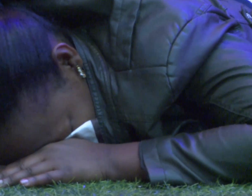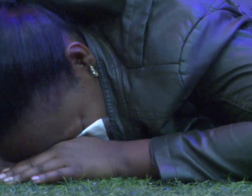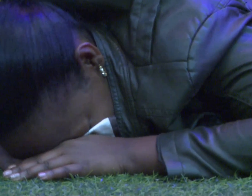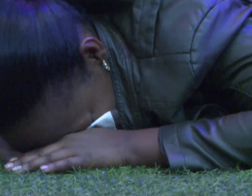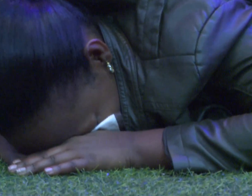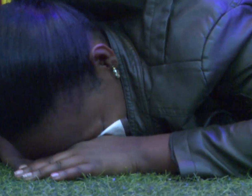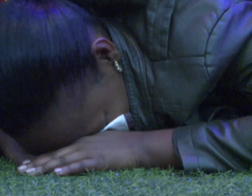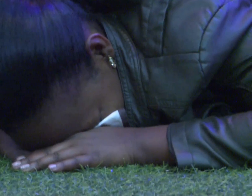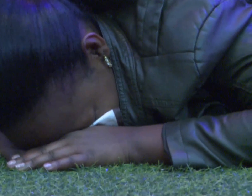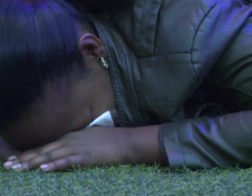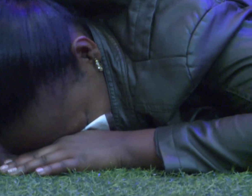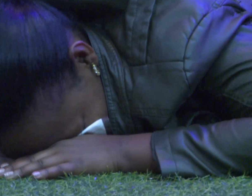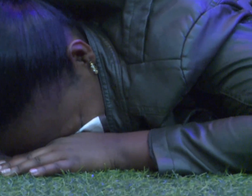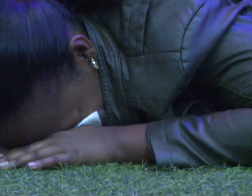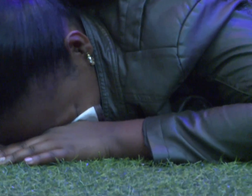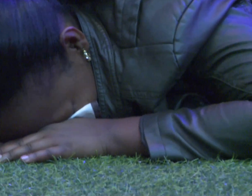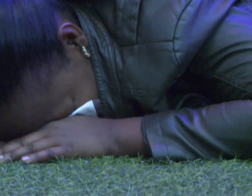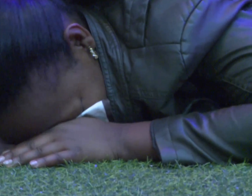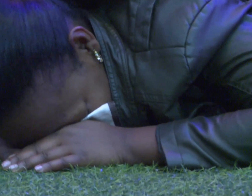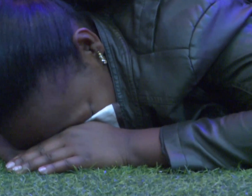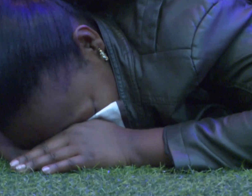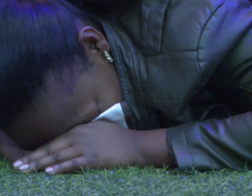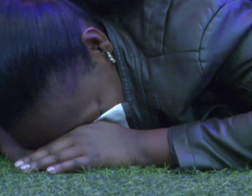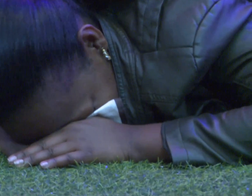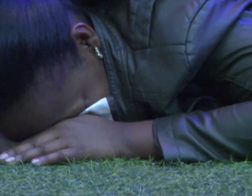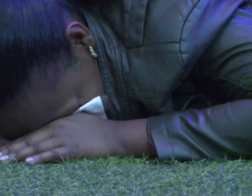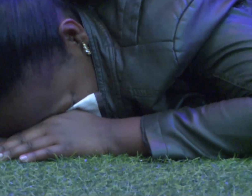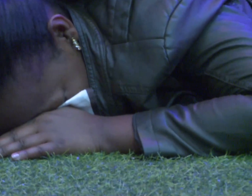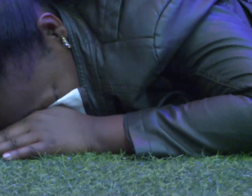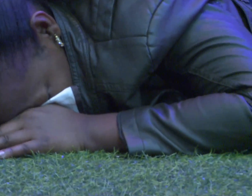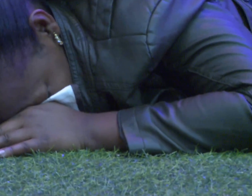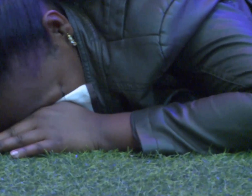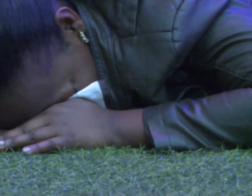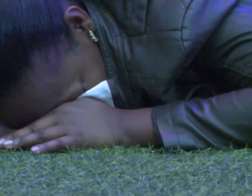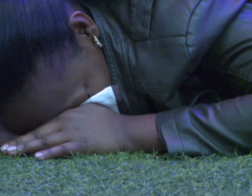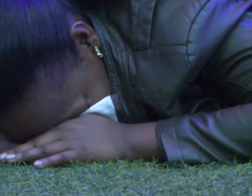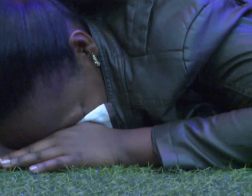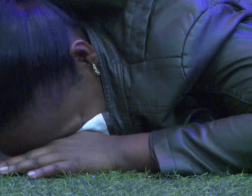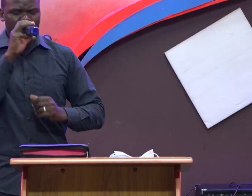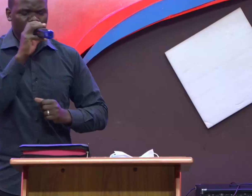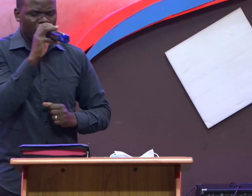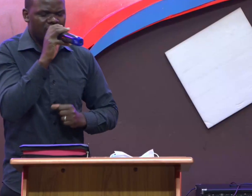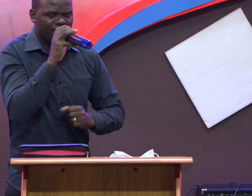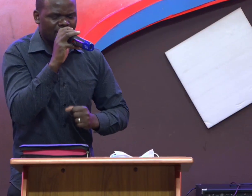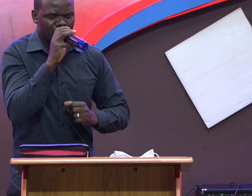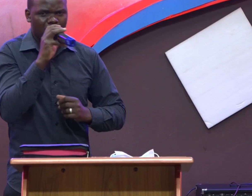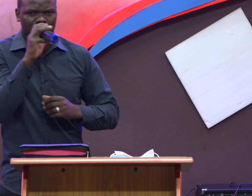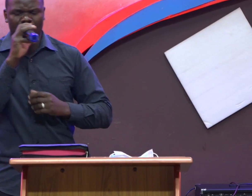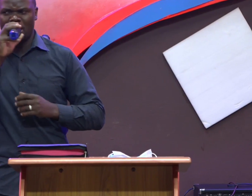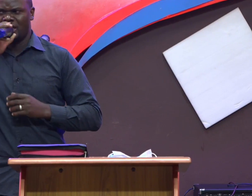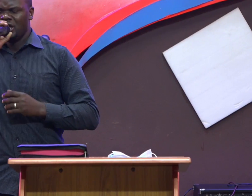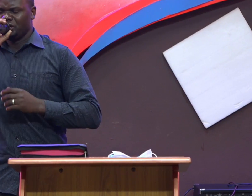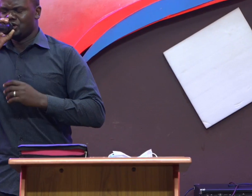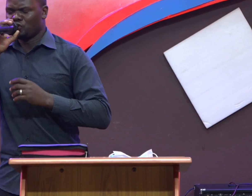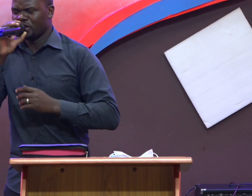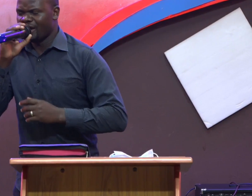being from the traps of the enemy. May you rescue us tonight. May you rescue us, every King of glory. In this week, every King of